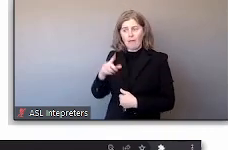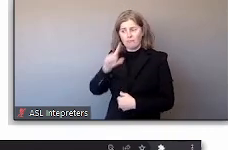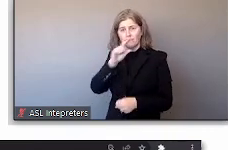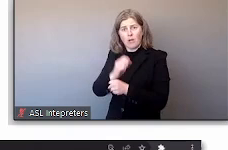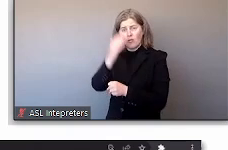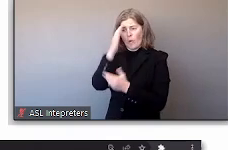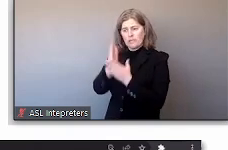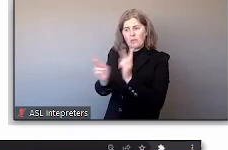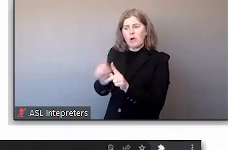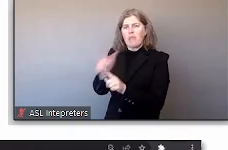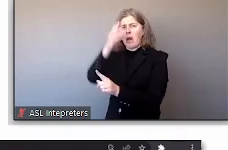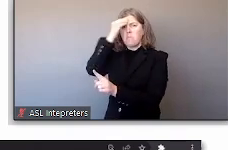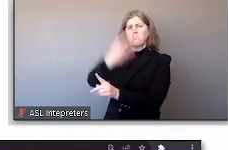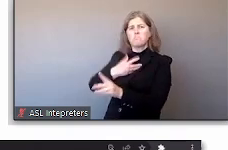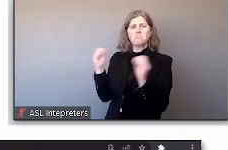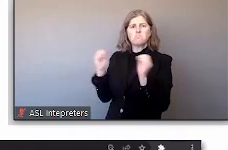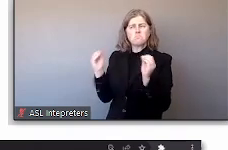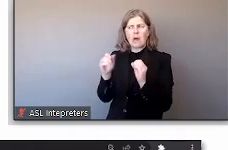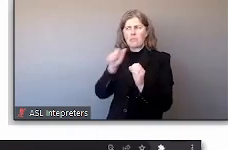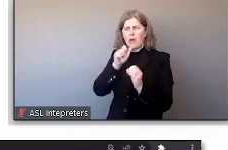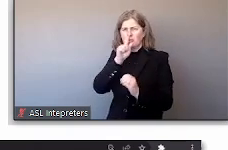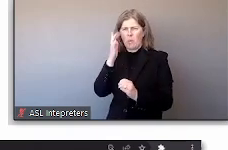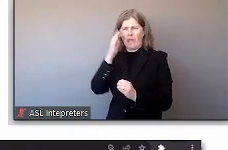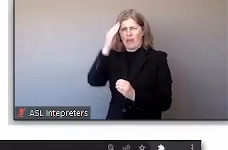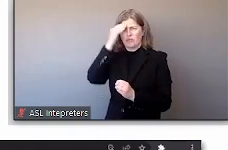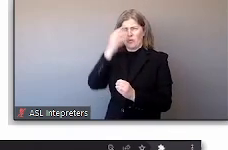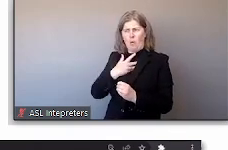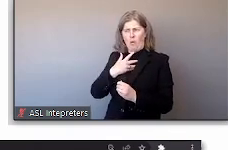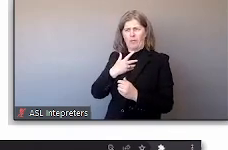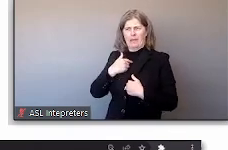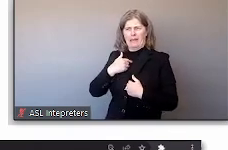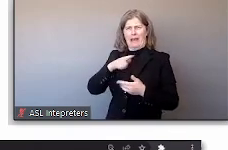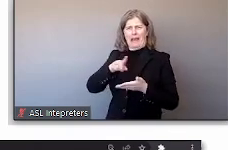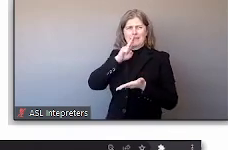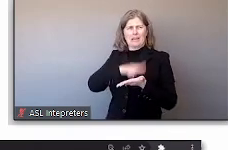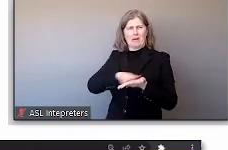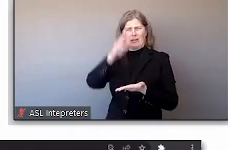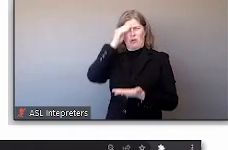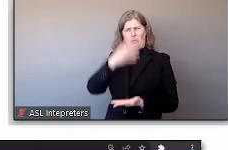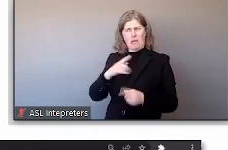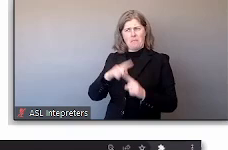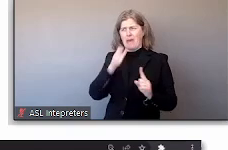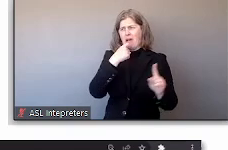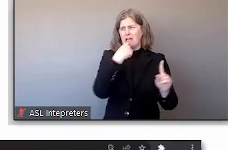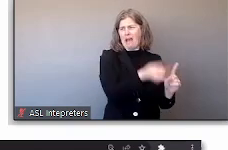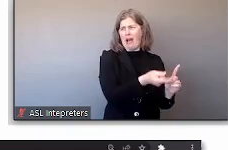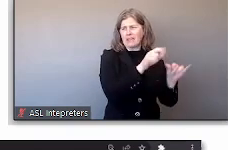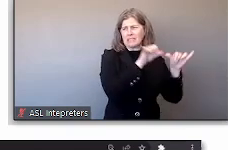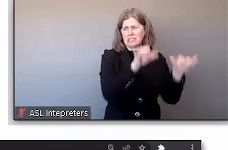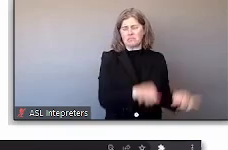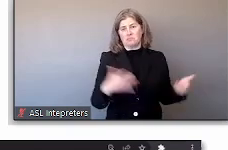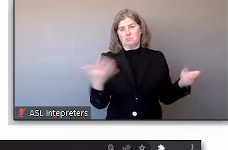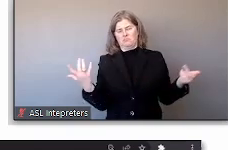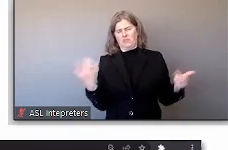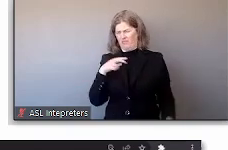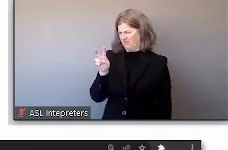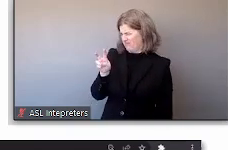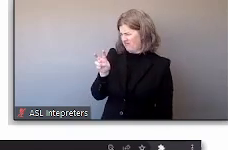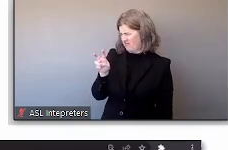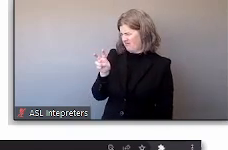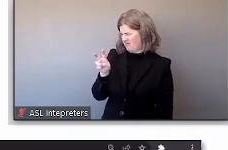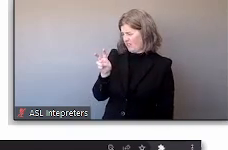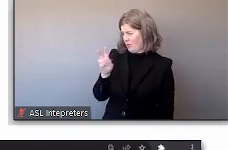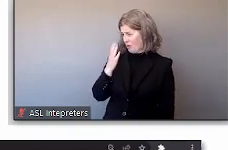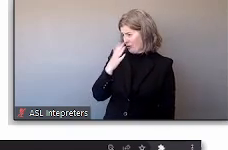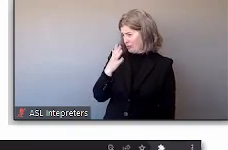didn't report it to the Department of Health. I'm not sure why they told the acting Secretary of Health that, but they did. I sort of stared at them intently and said, that would be good